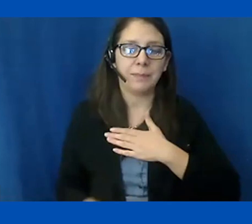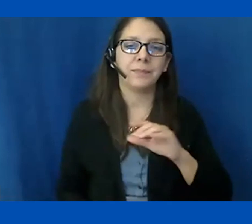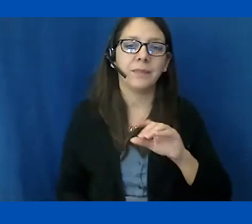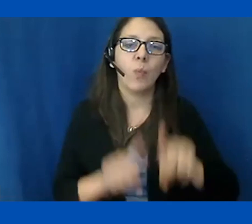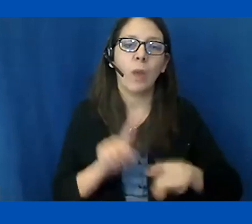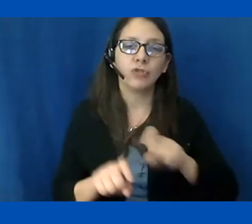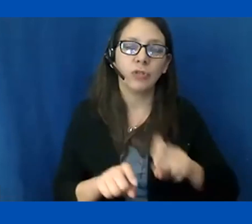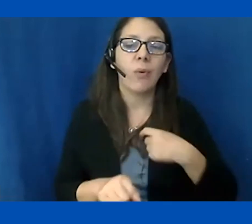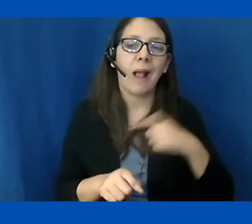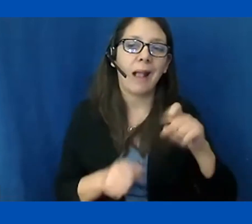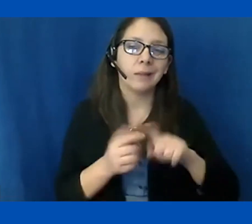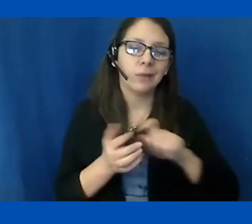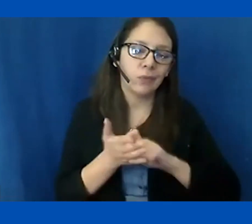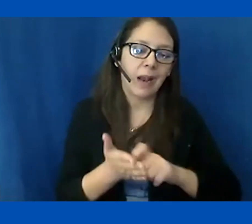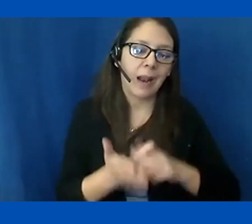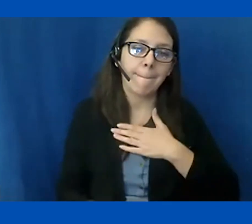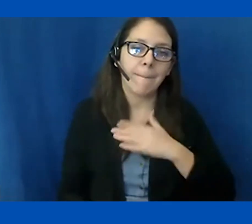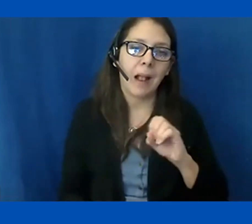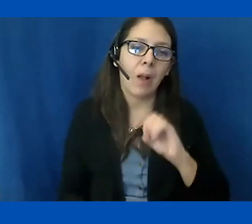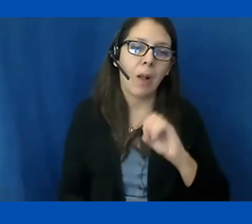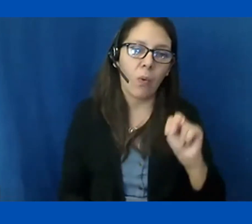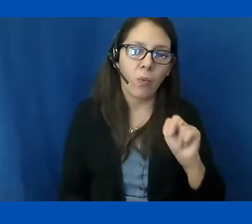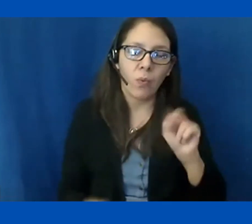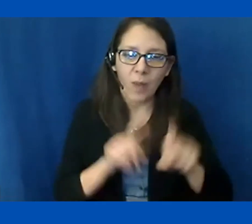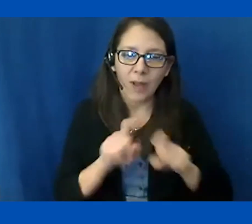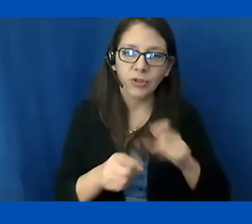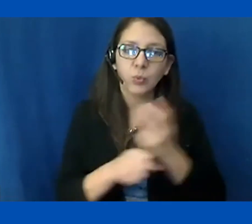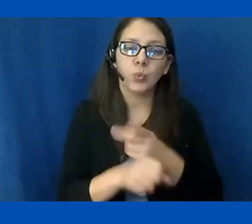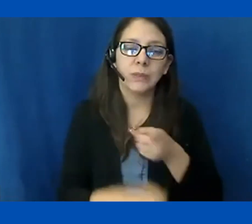my own questions using a CCTV, and